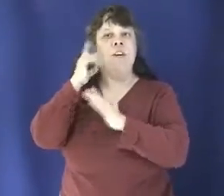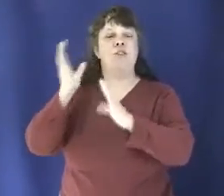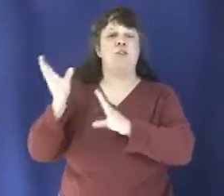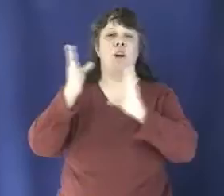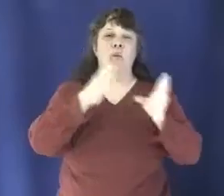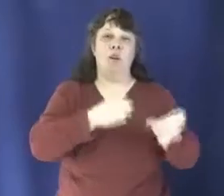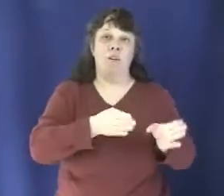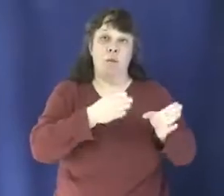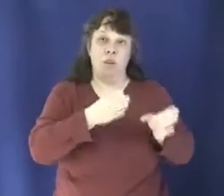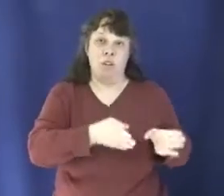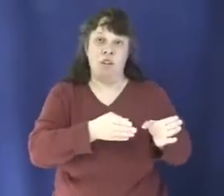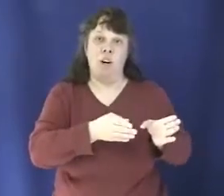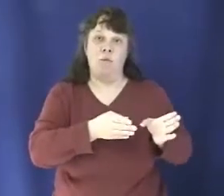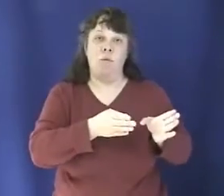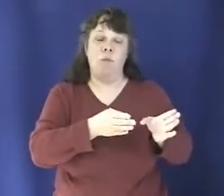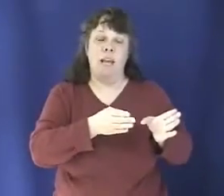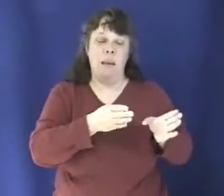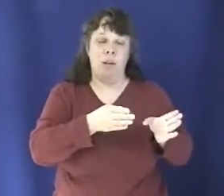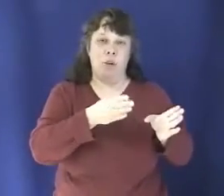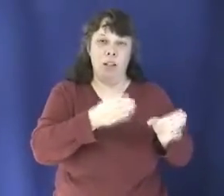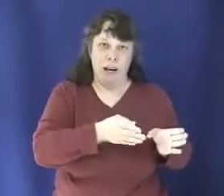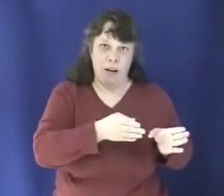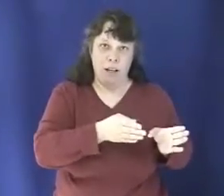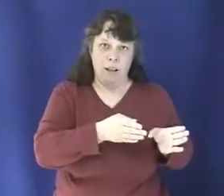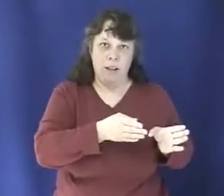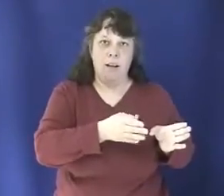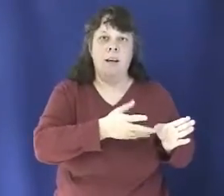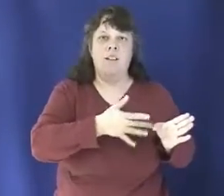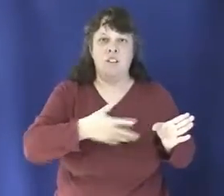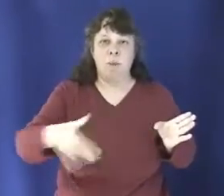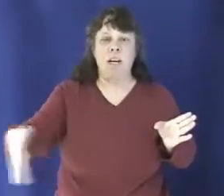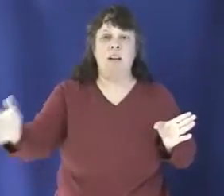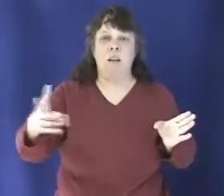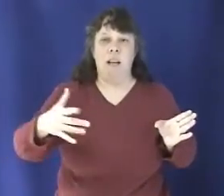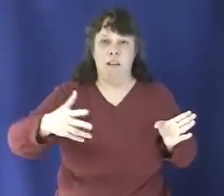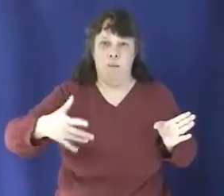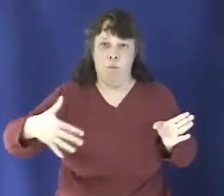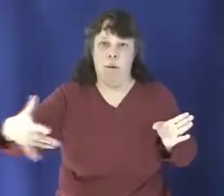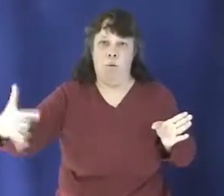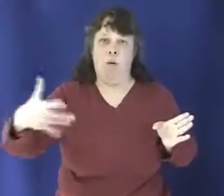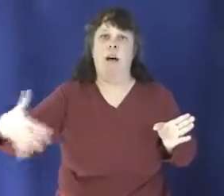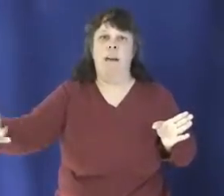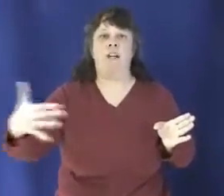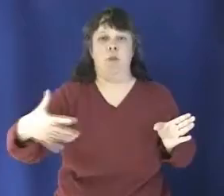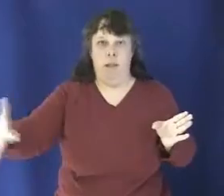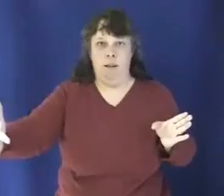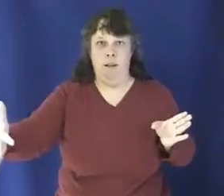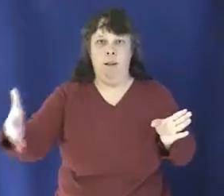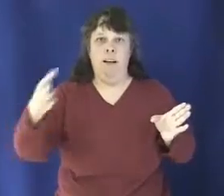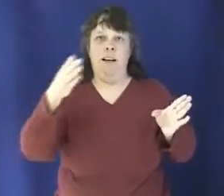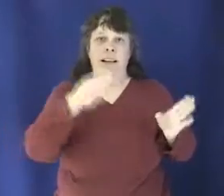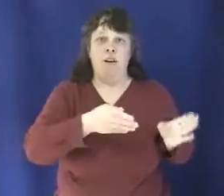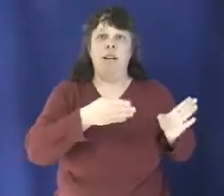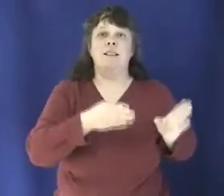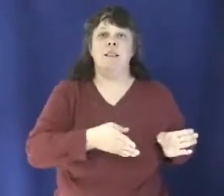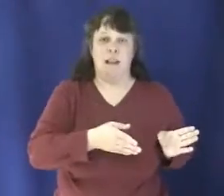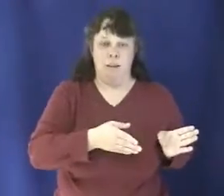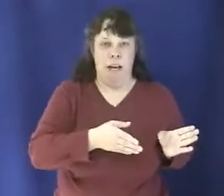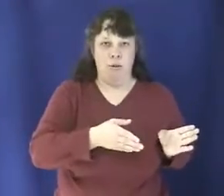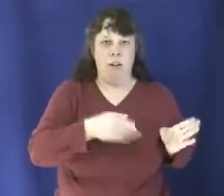So start aiming for clarity. The speed and will come naturally. Clarity does not come naturally.